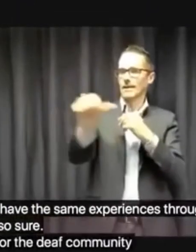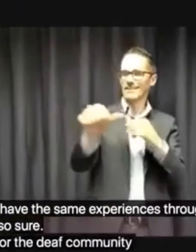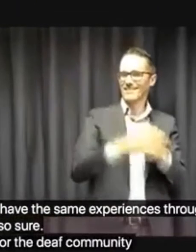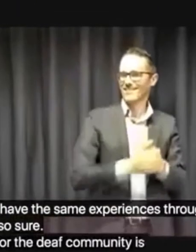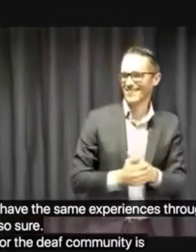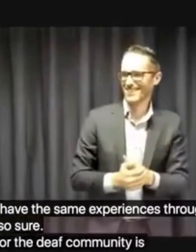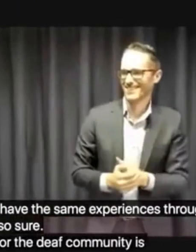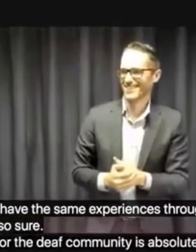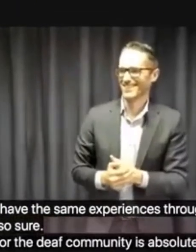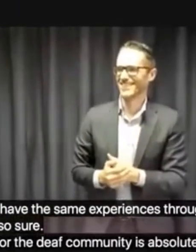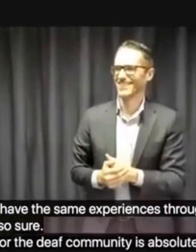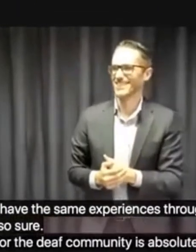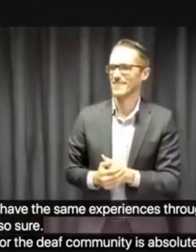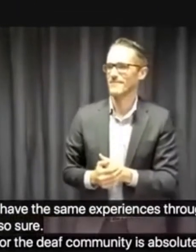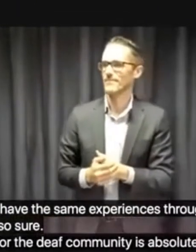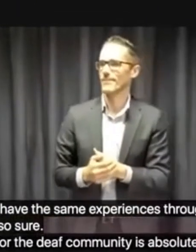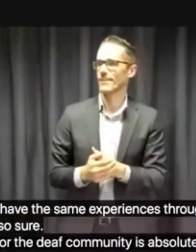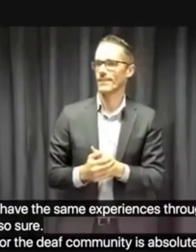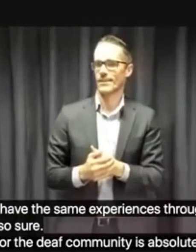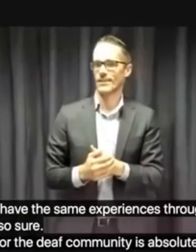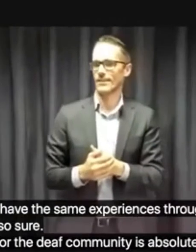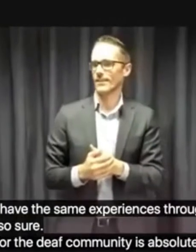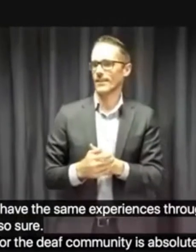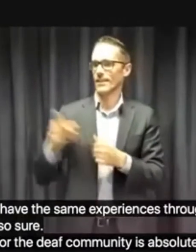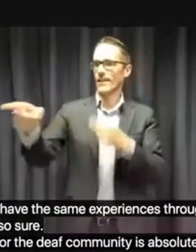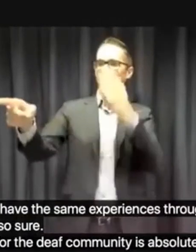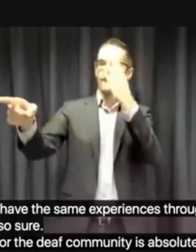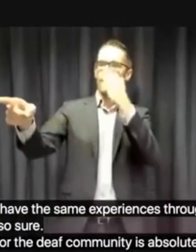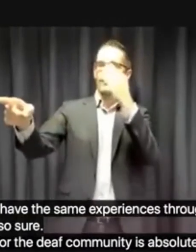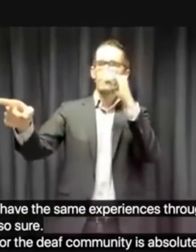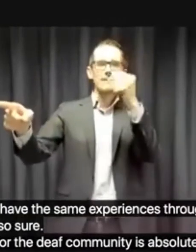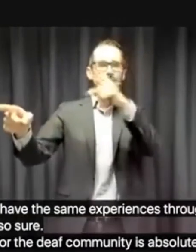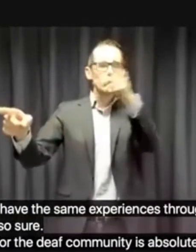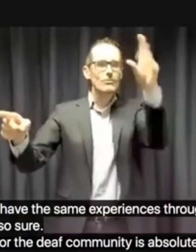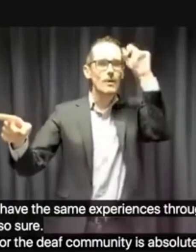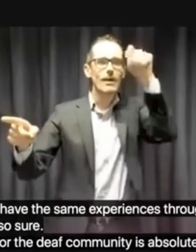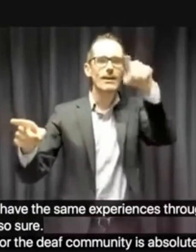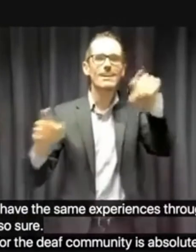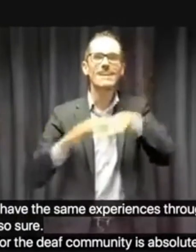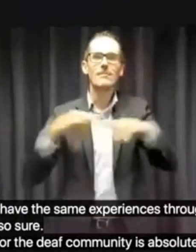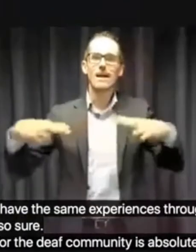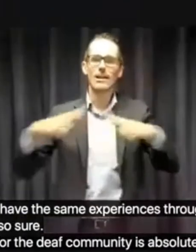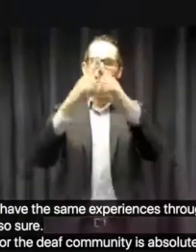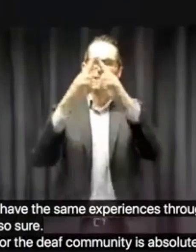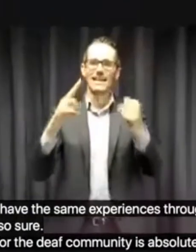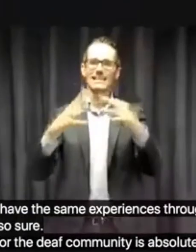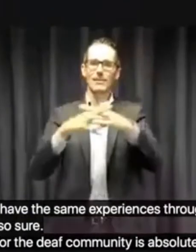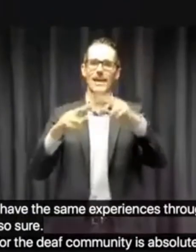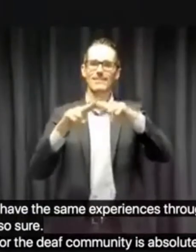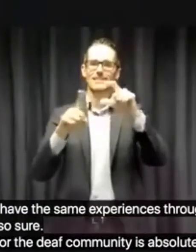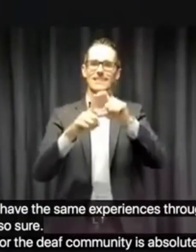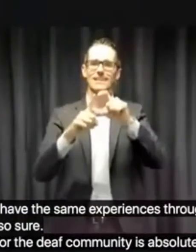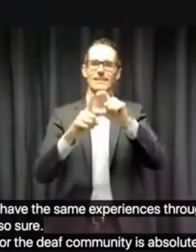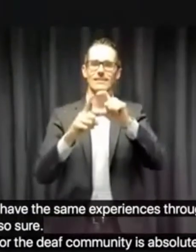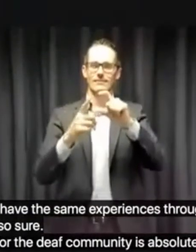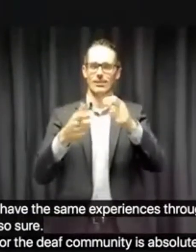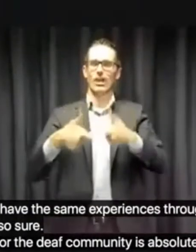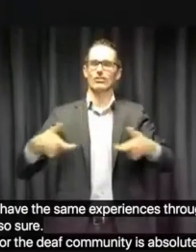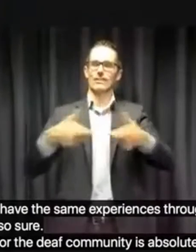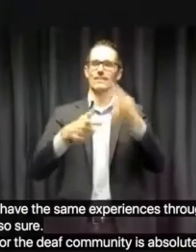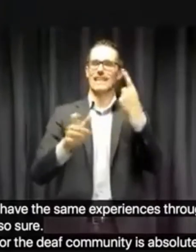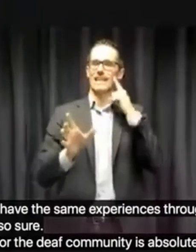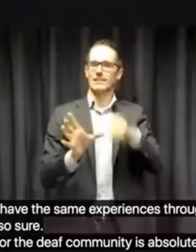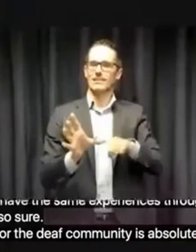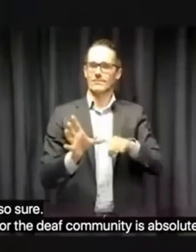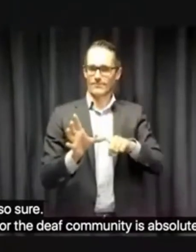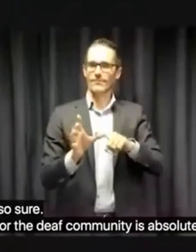And I'll just bring that back a little to exploring my particular photograph. This photograph here, some of you may remember, was in Paris. We had